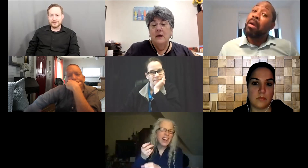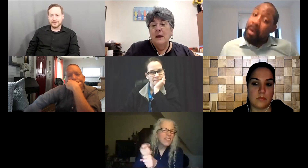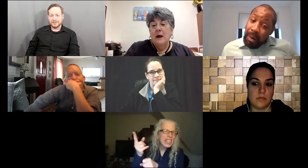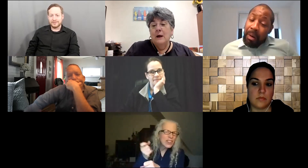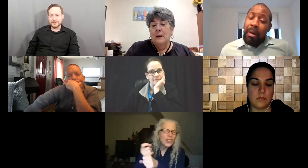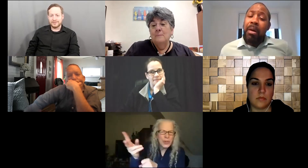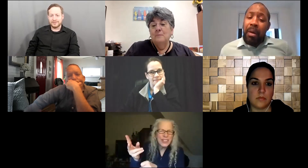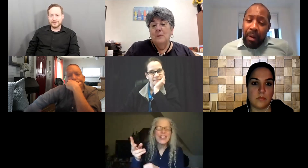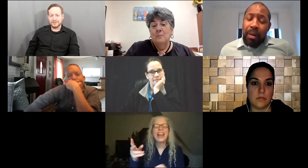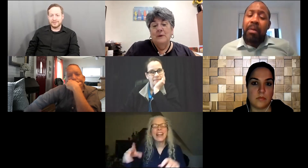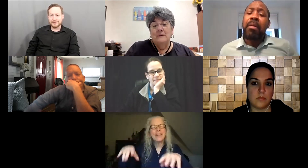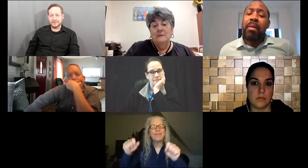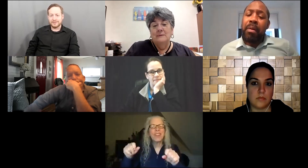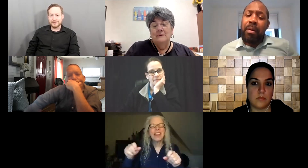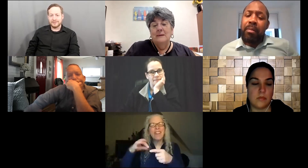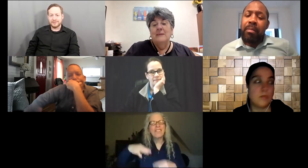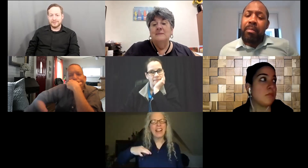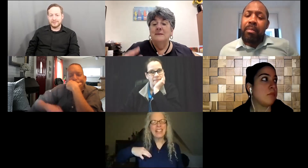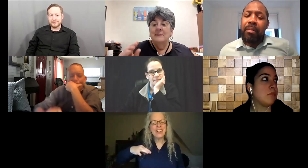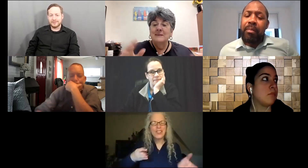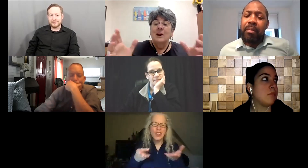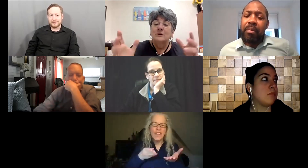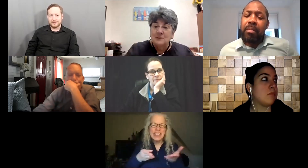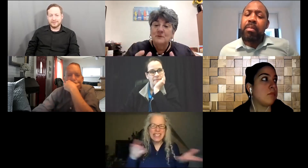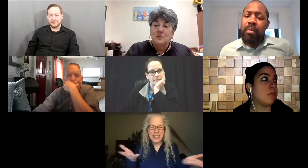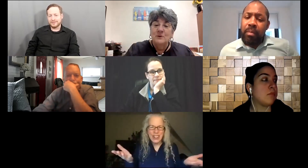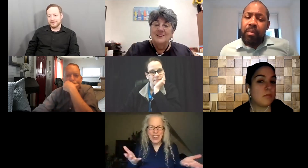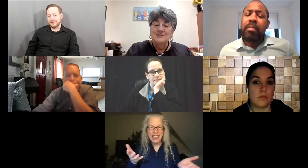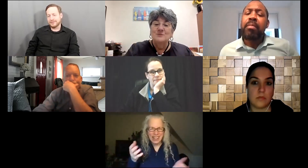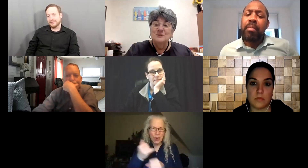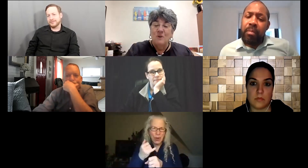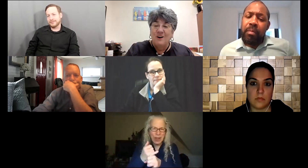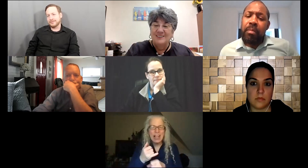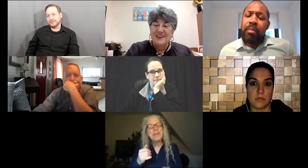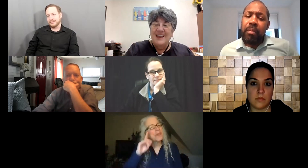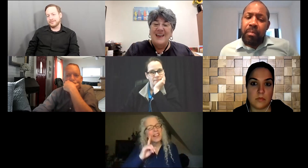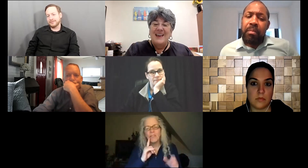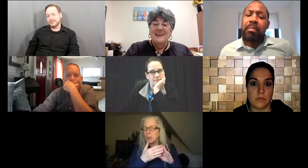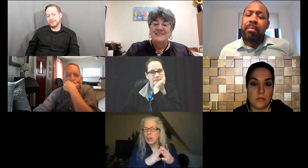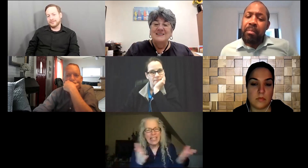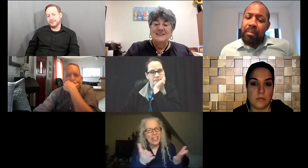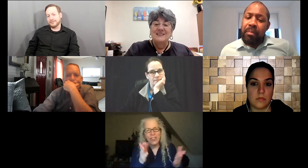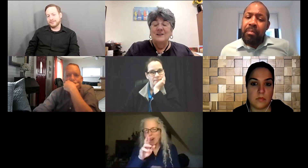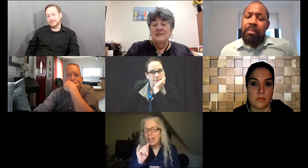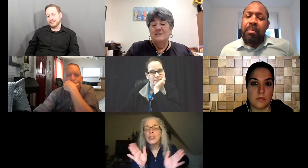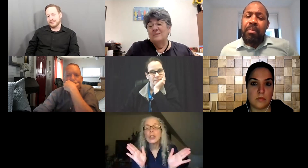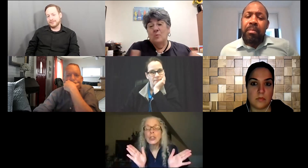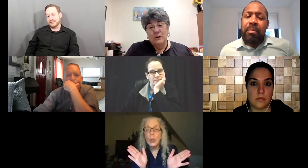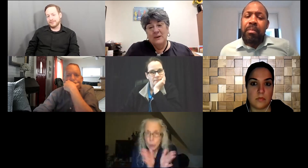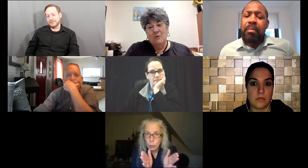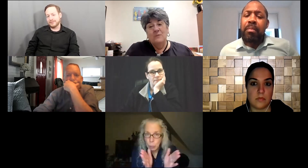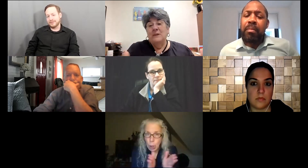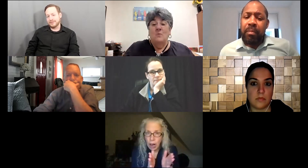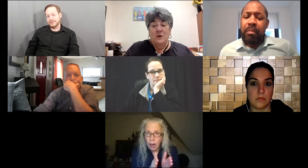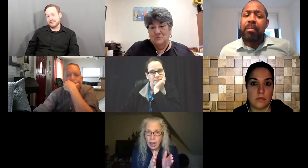here. But it's that our deaf community is so small and they're